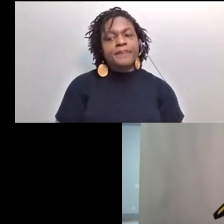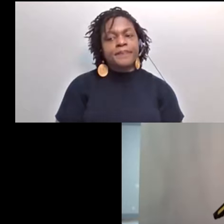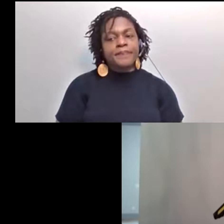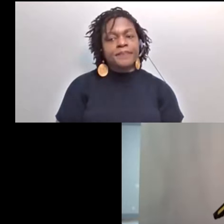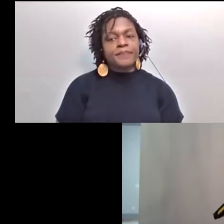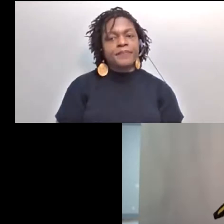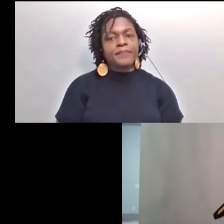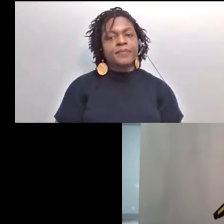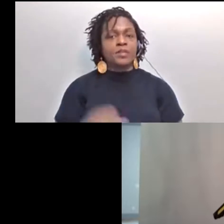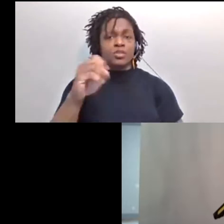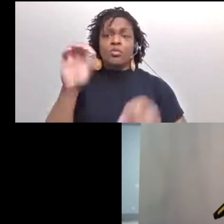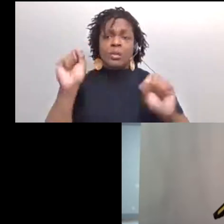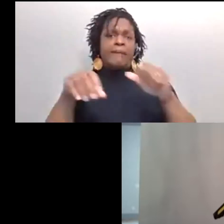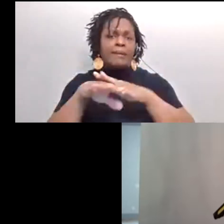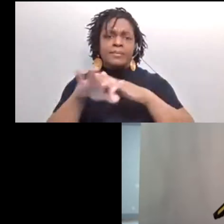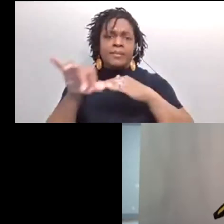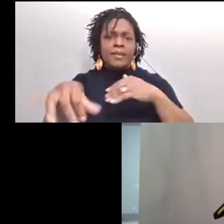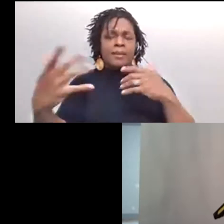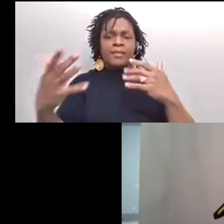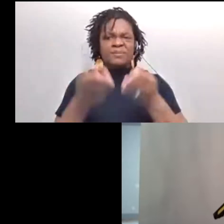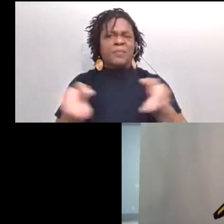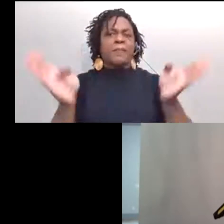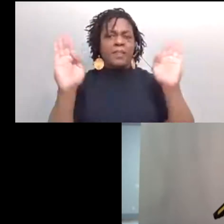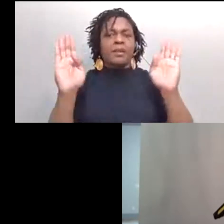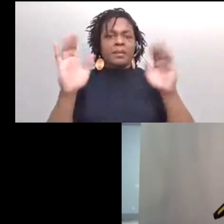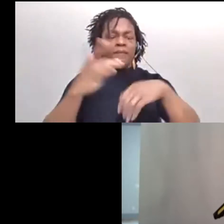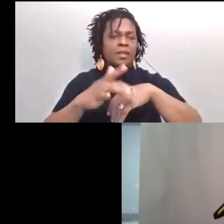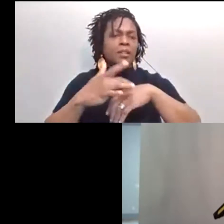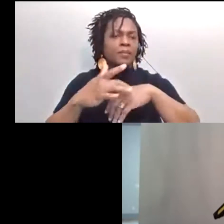so people can access that. It's publicly available.